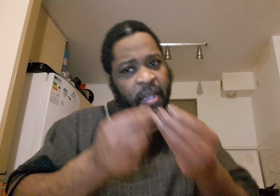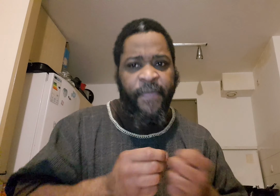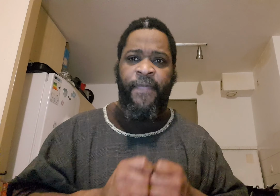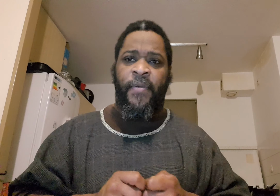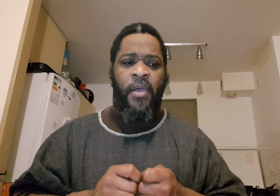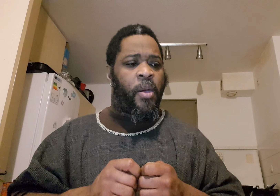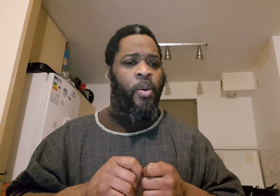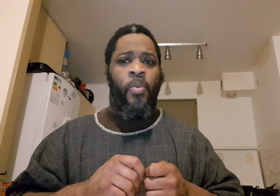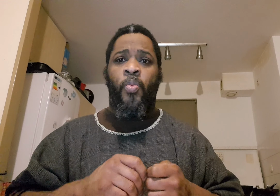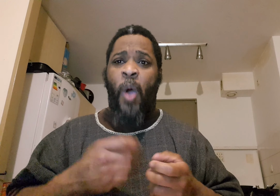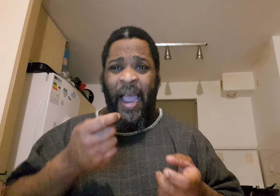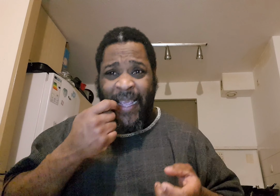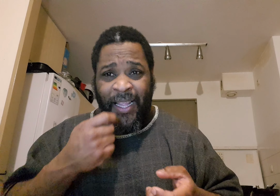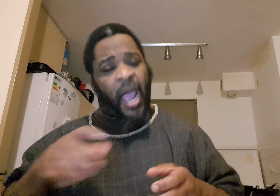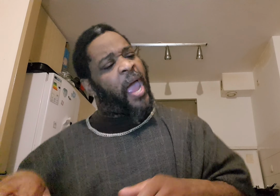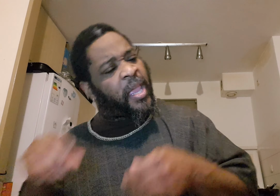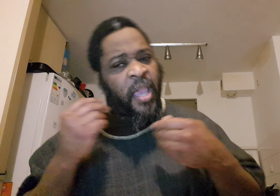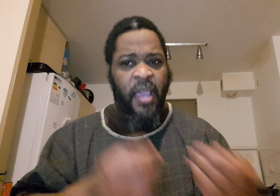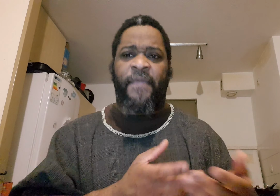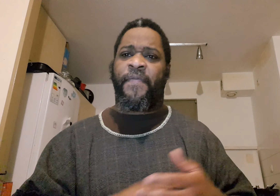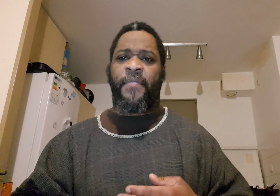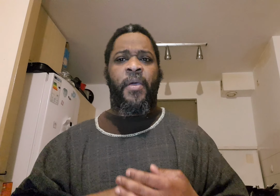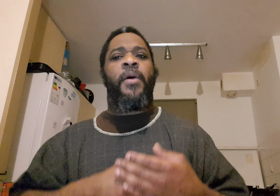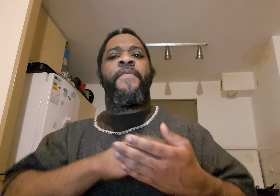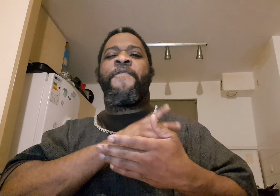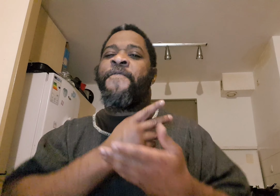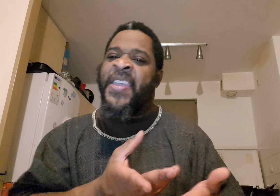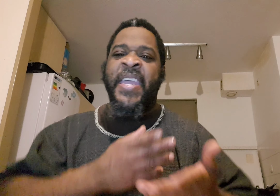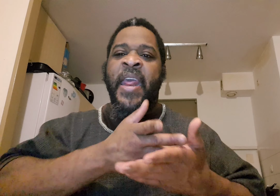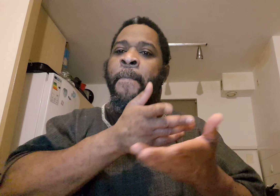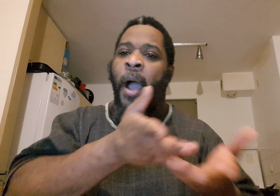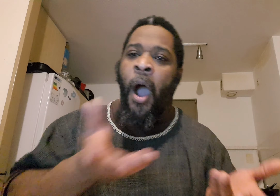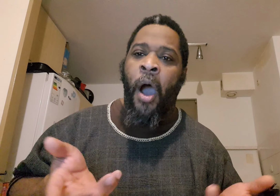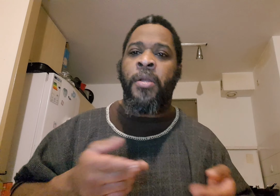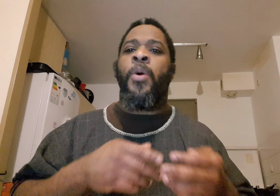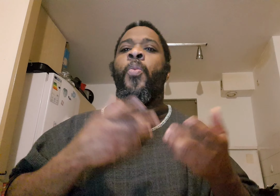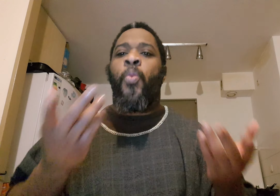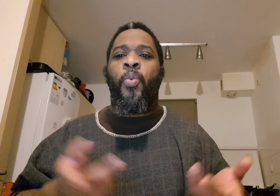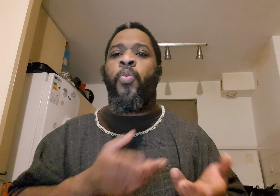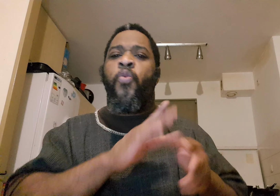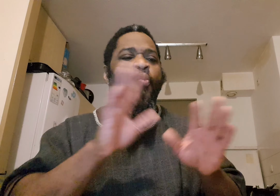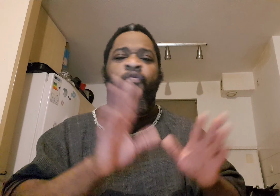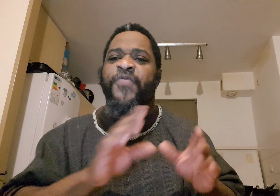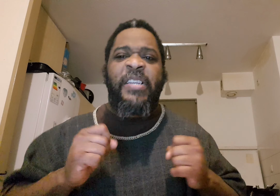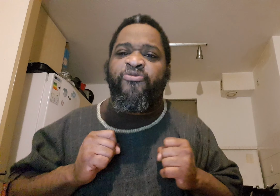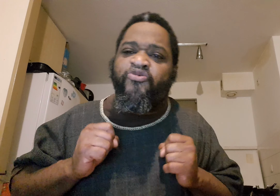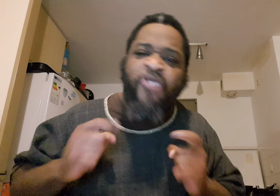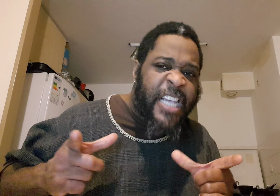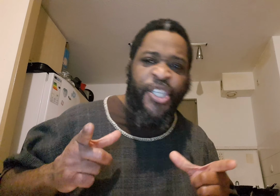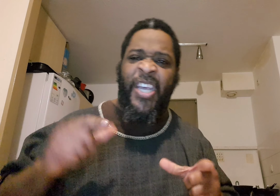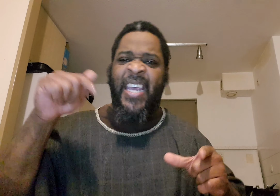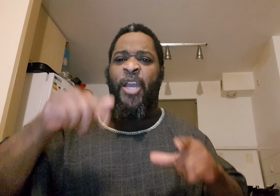give water, I give feed him all. We need rest in